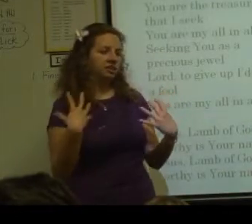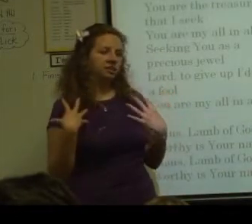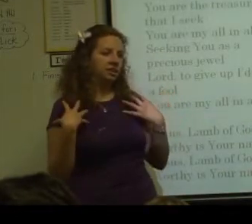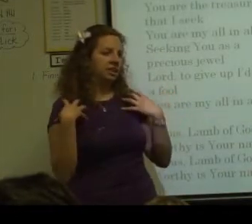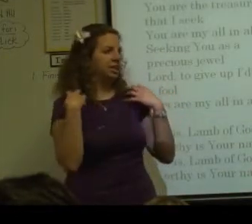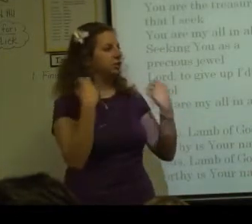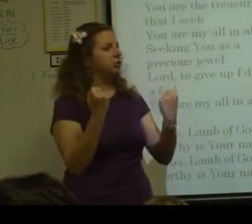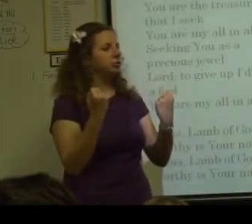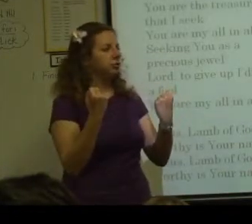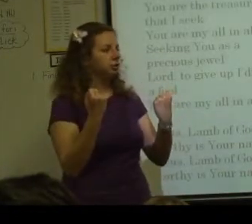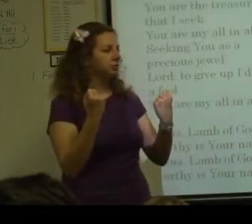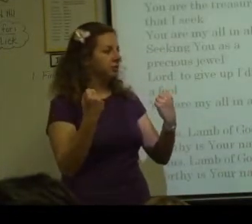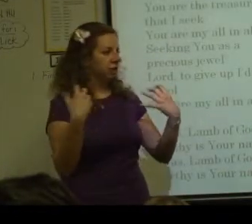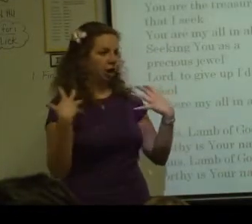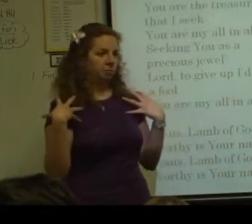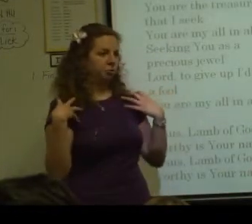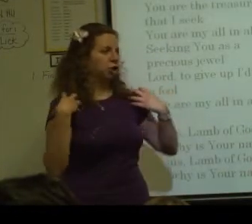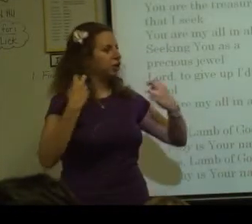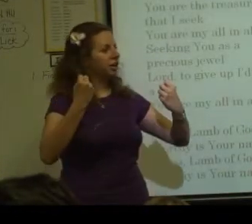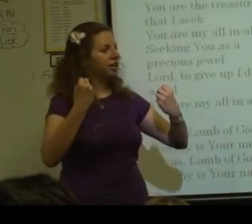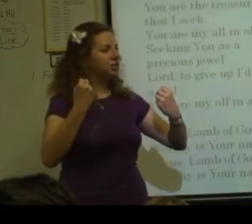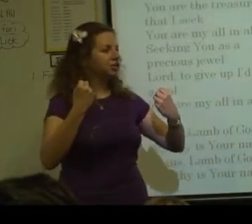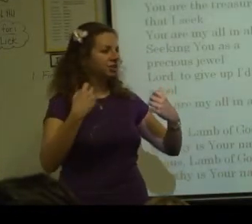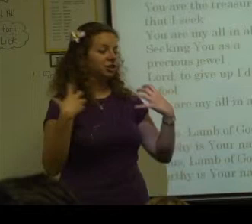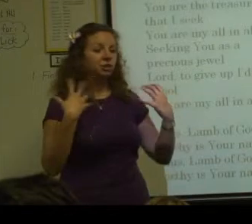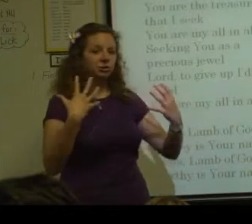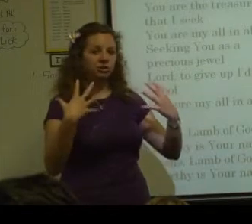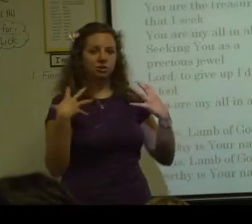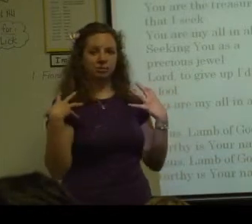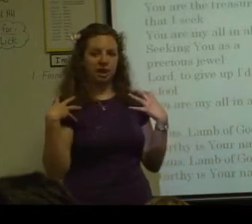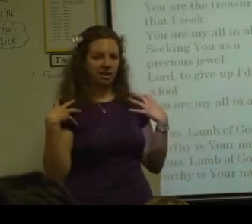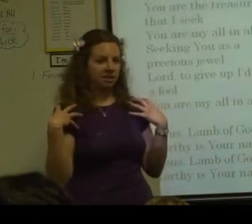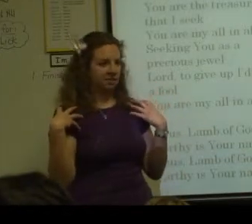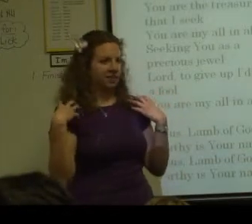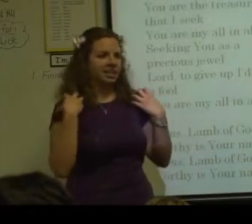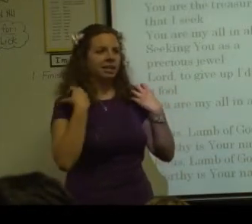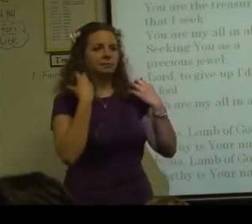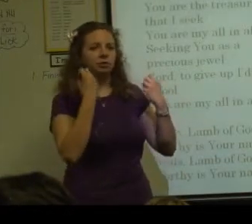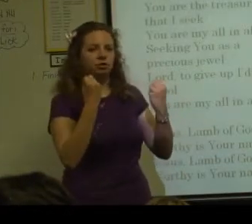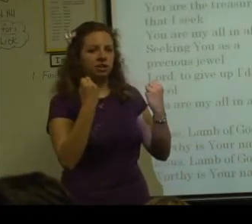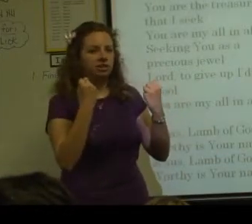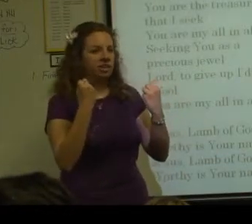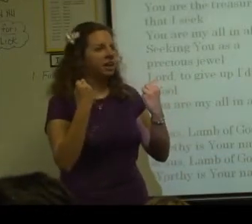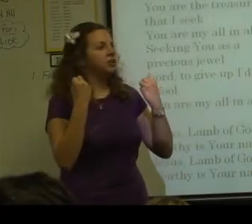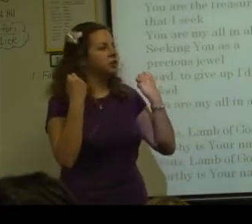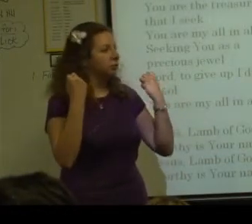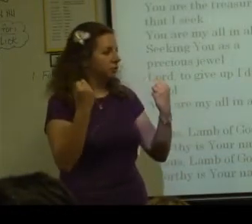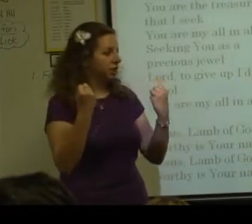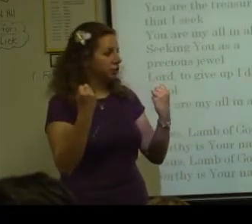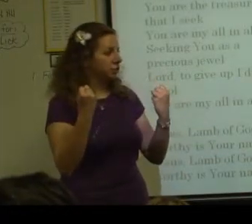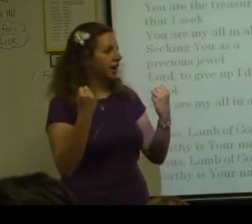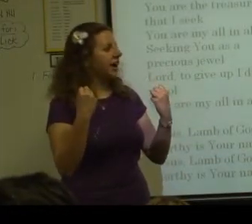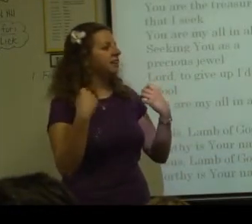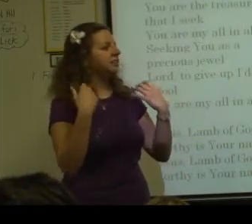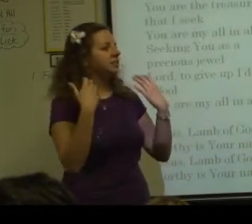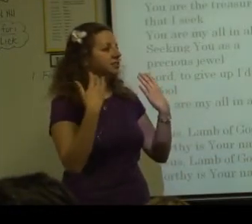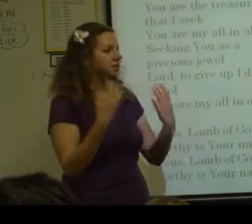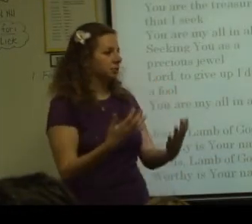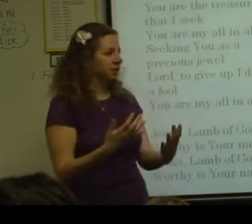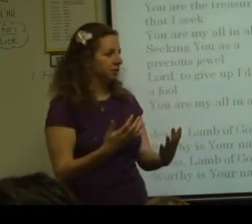strengthened, healed, courage, so this could be the idea of like taking up your strength again. When I do that, then I'll bless him